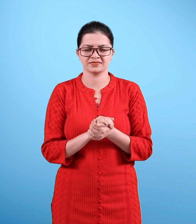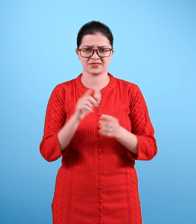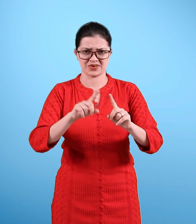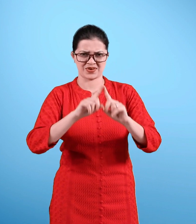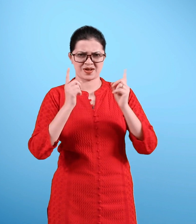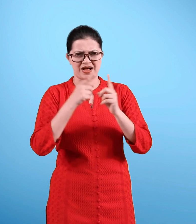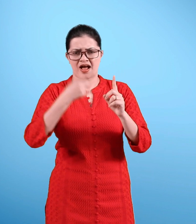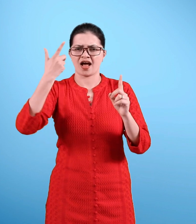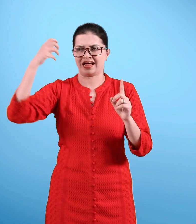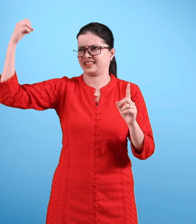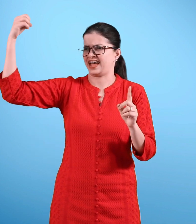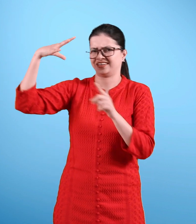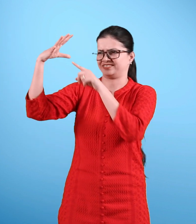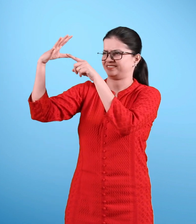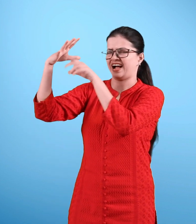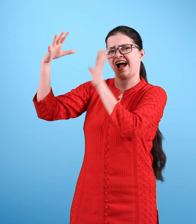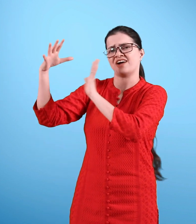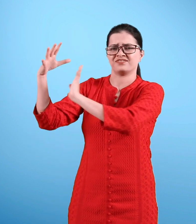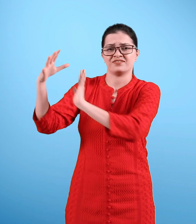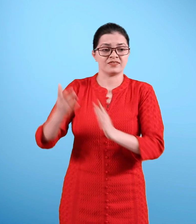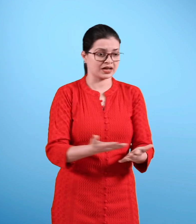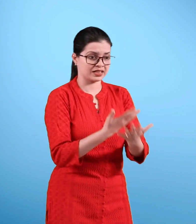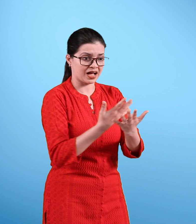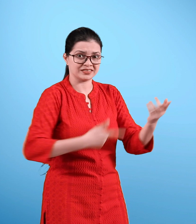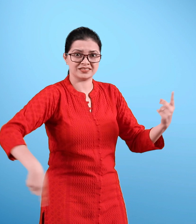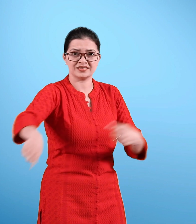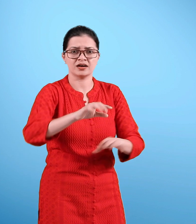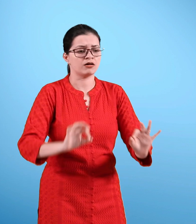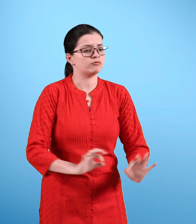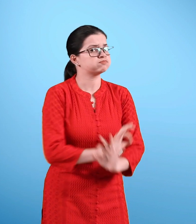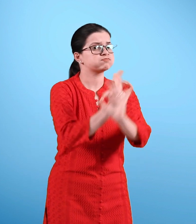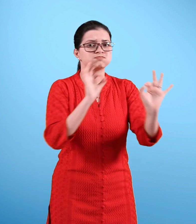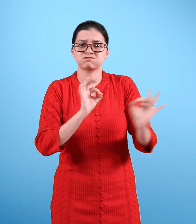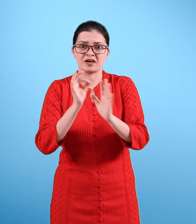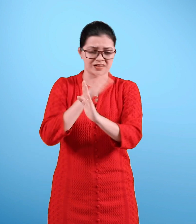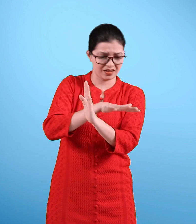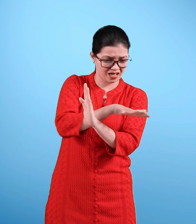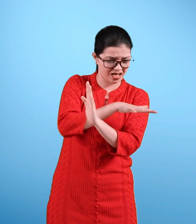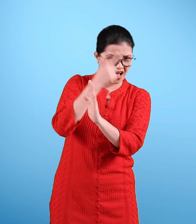Do you observe a shadow when there is just a source of light and nothing else in a room?